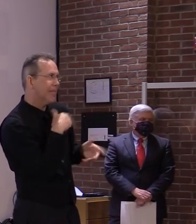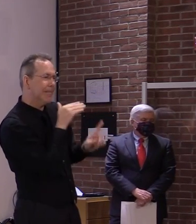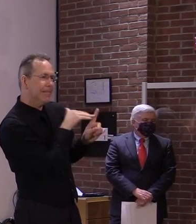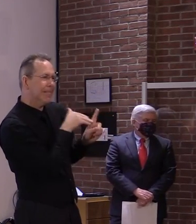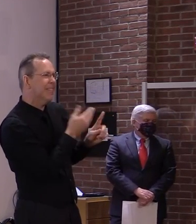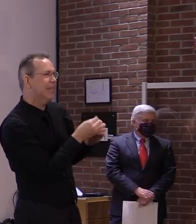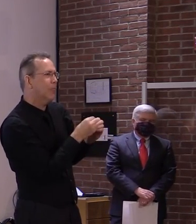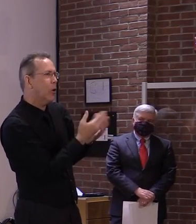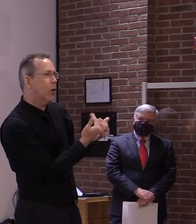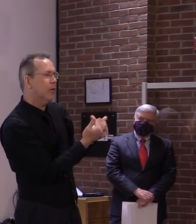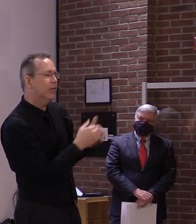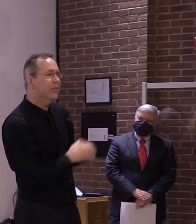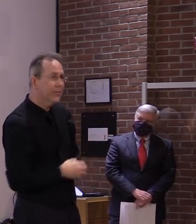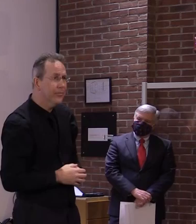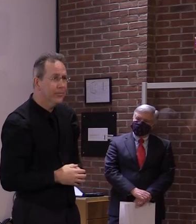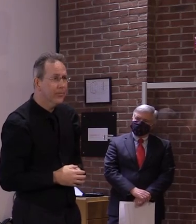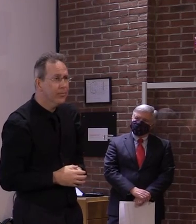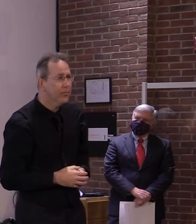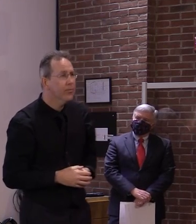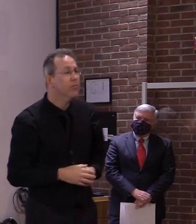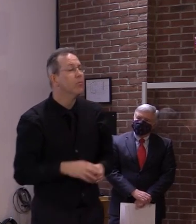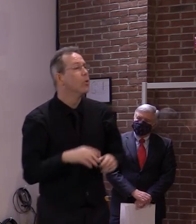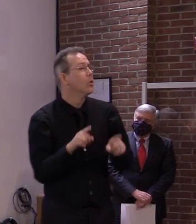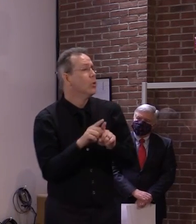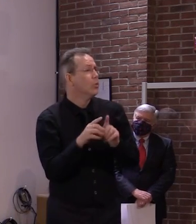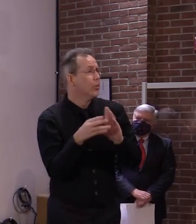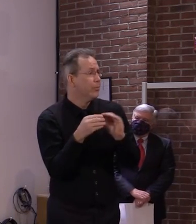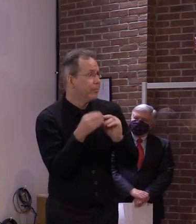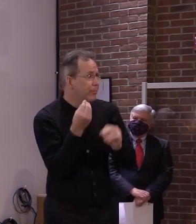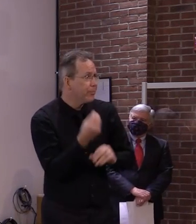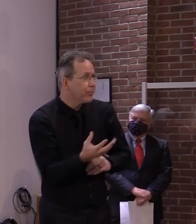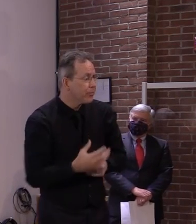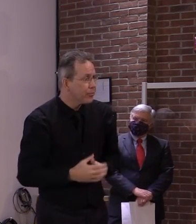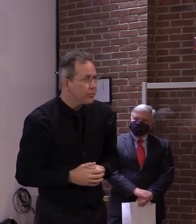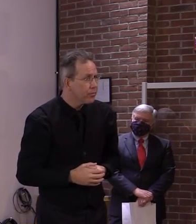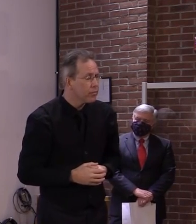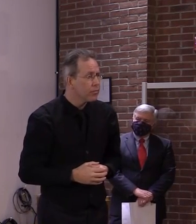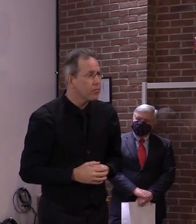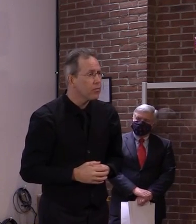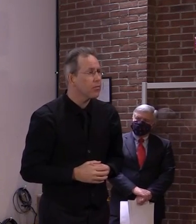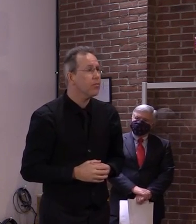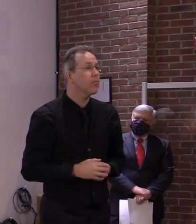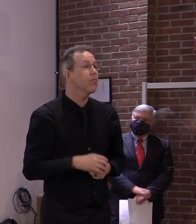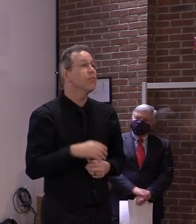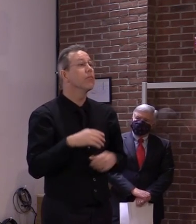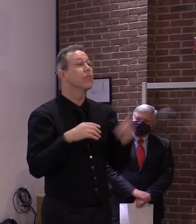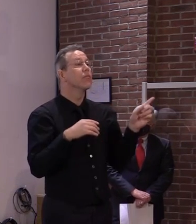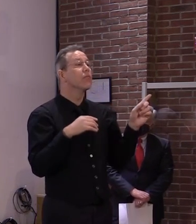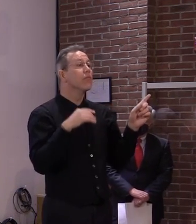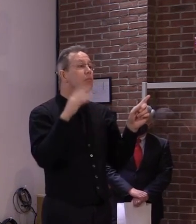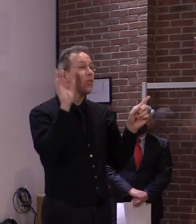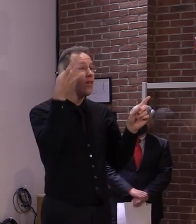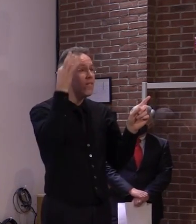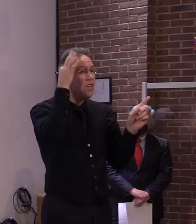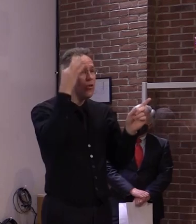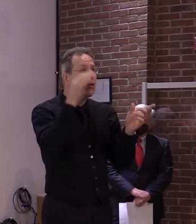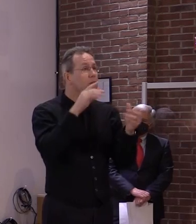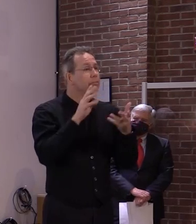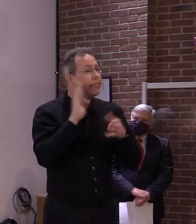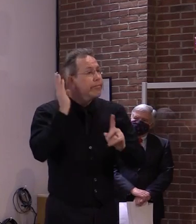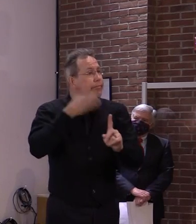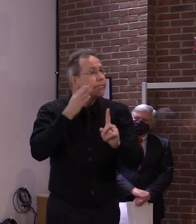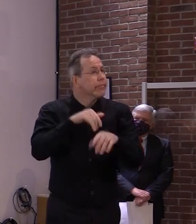Additionally, as you again might recall, there was the federal pharmacy program. And